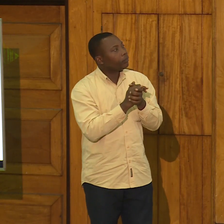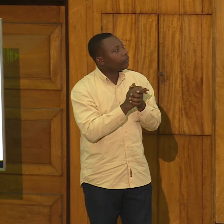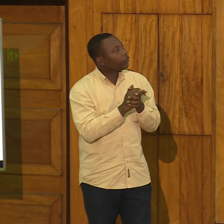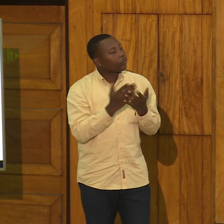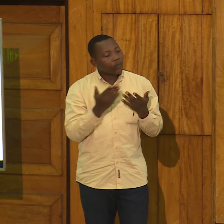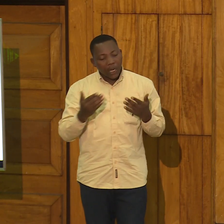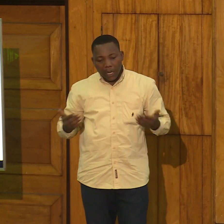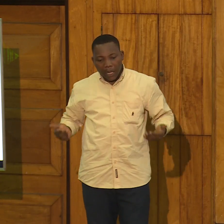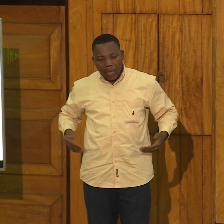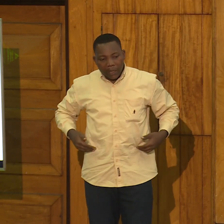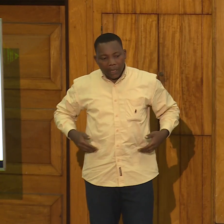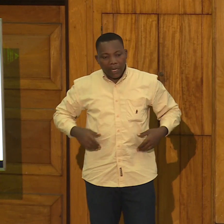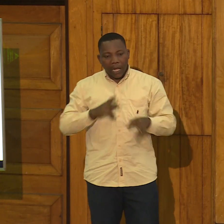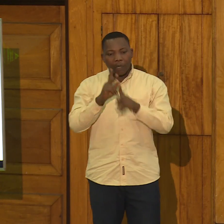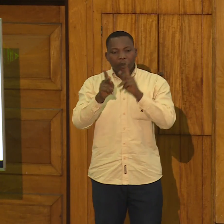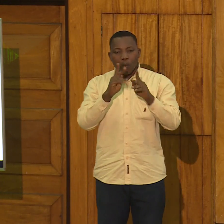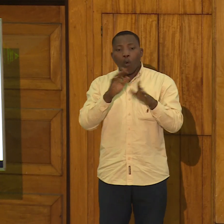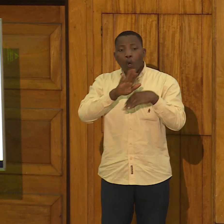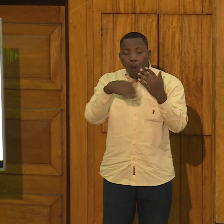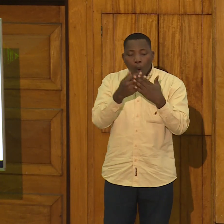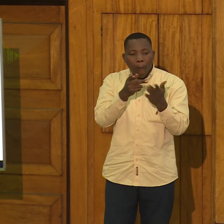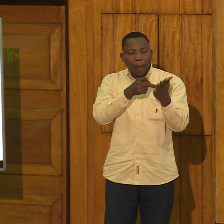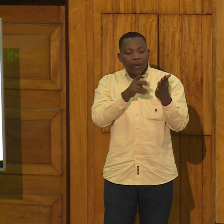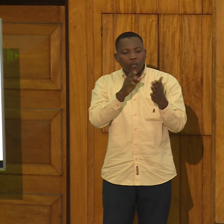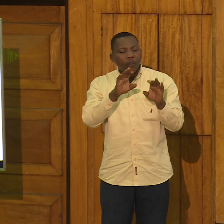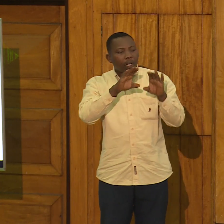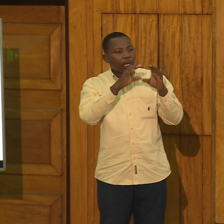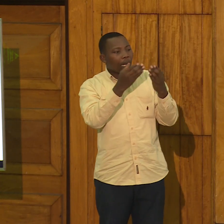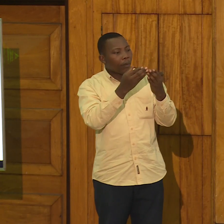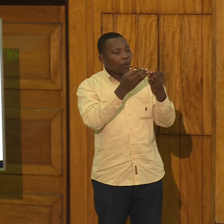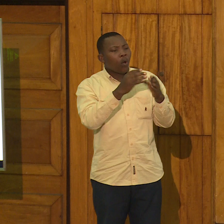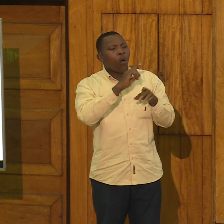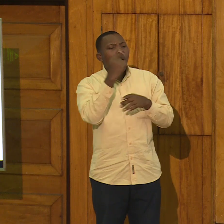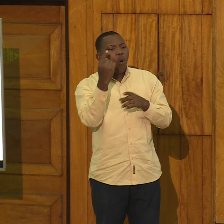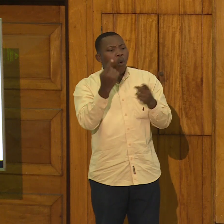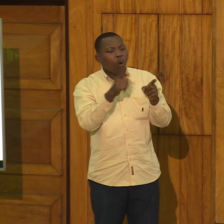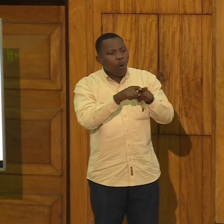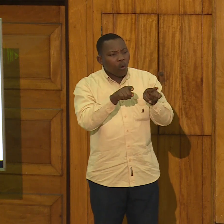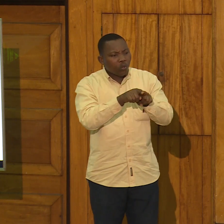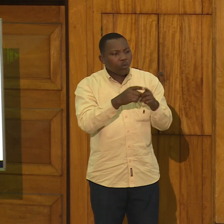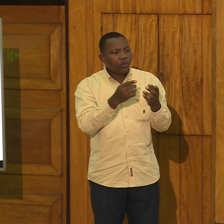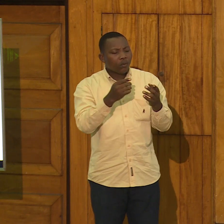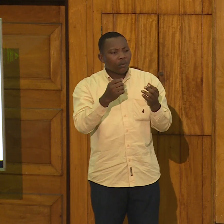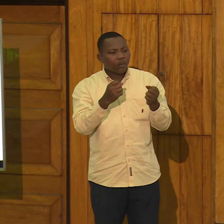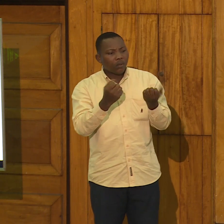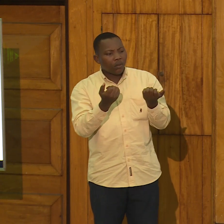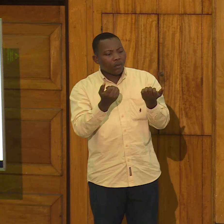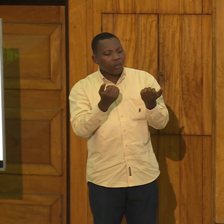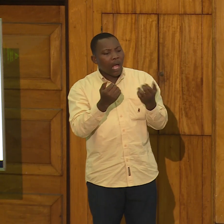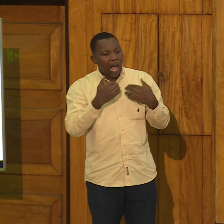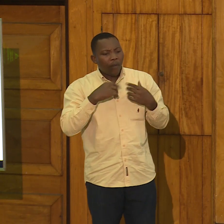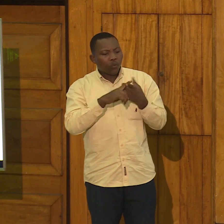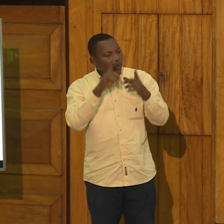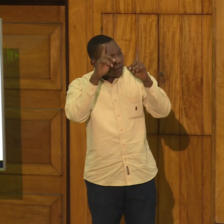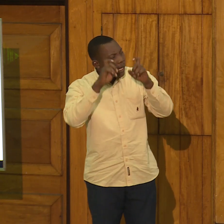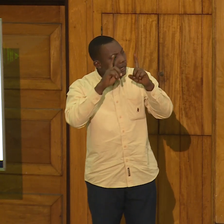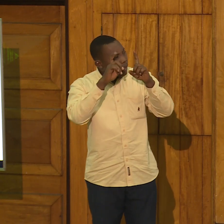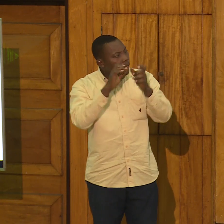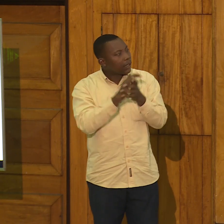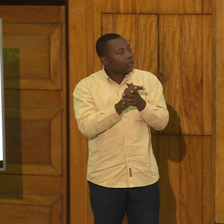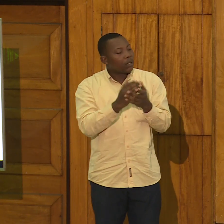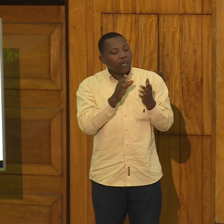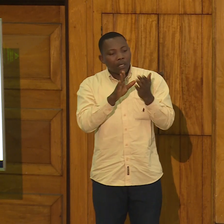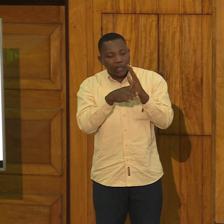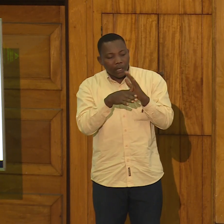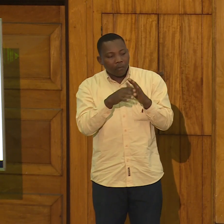the young people who are part of the clubs are also supposed to get a test at entry point, and also then a test